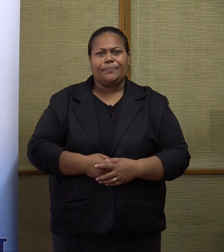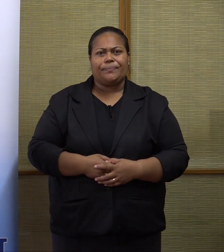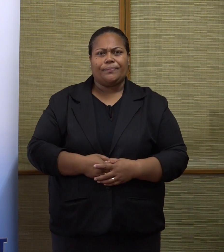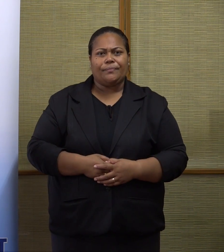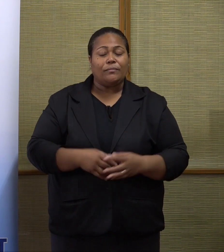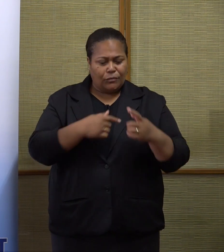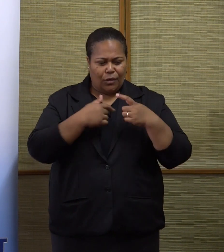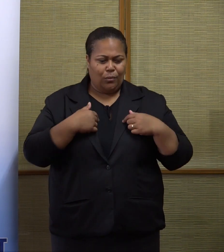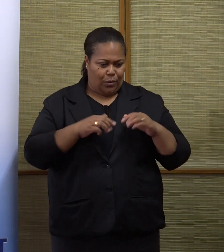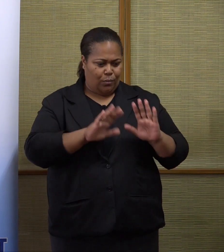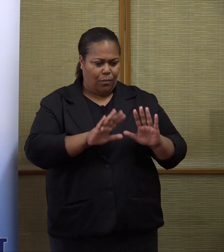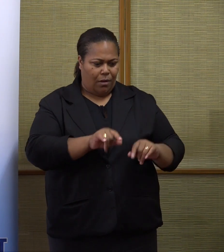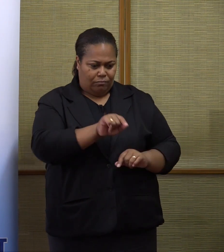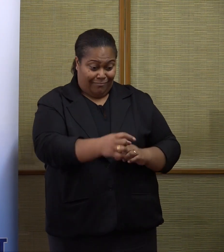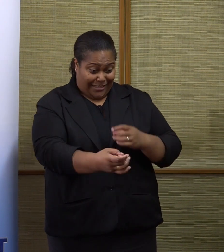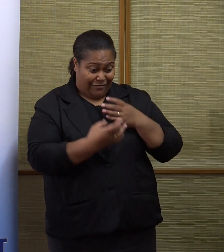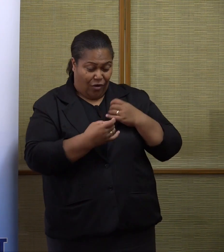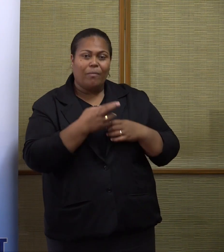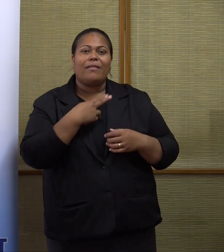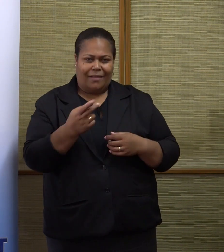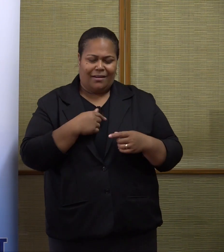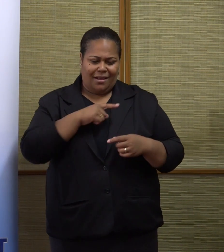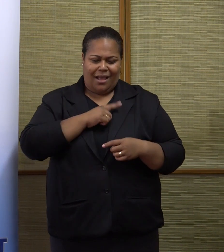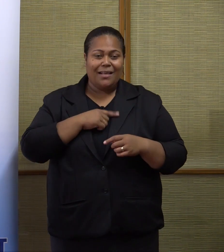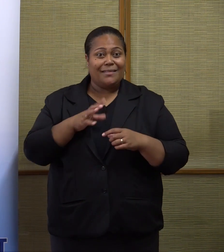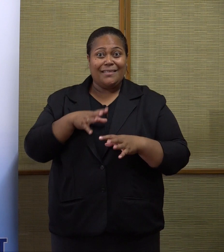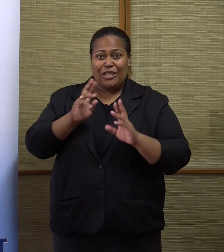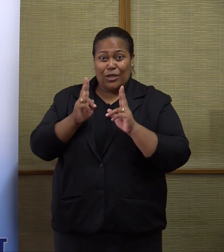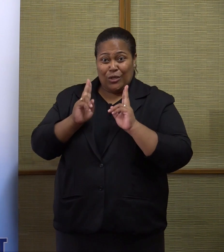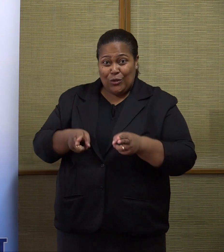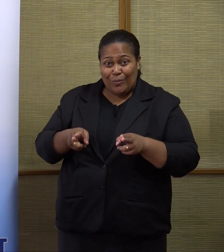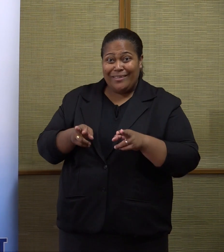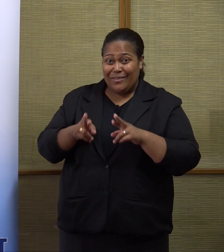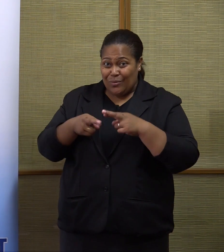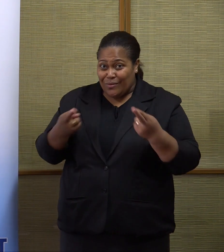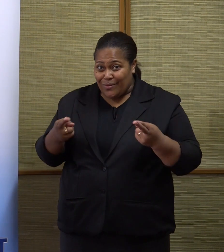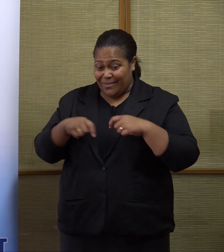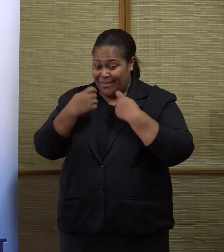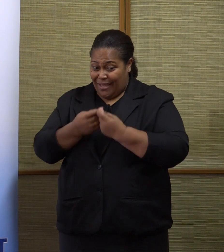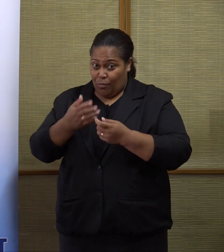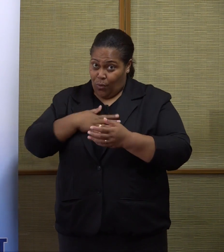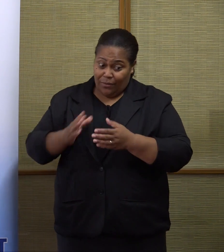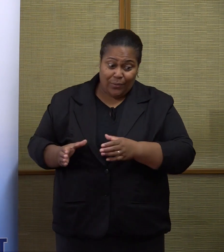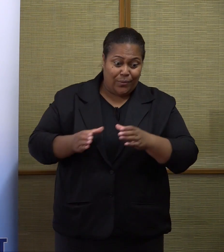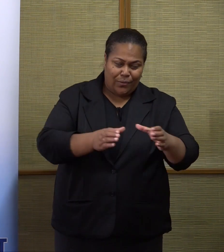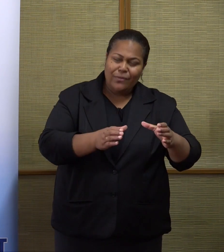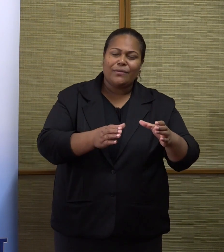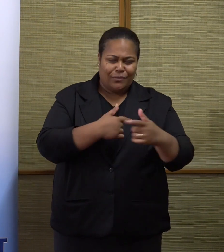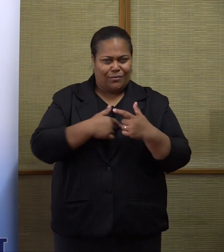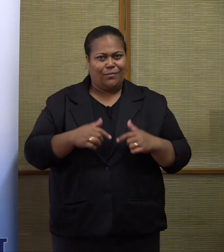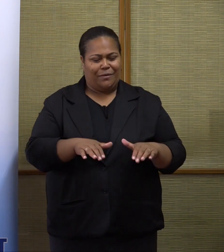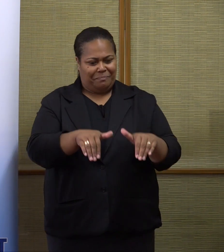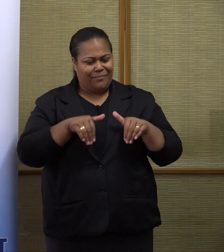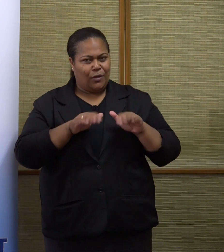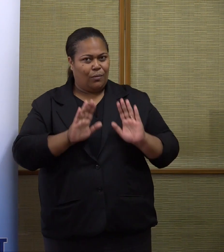wait on his cue to tell us if he needs more manpower. We will then deploy. Otherwise, from the Central Division or from VT